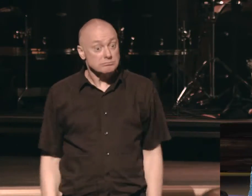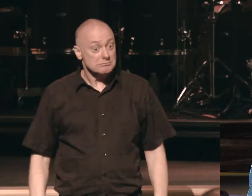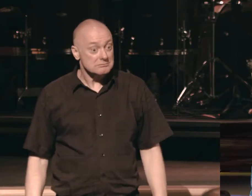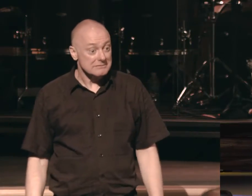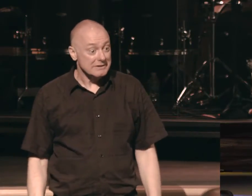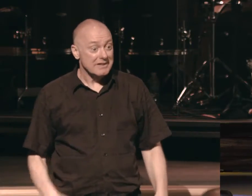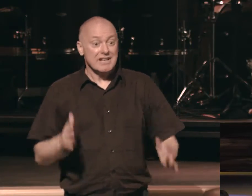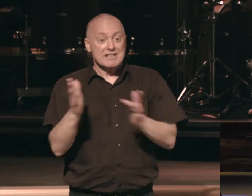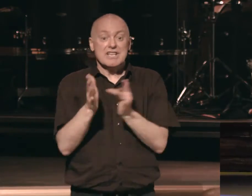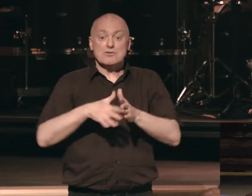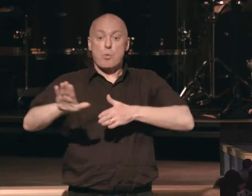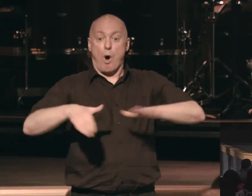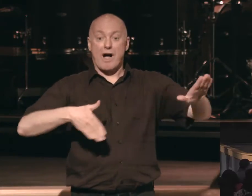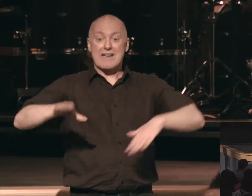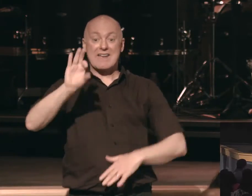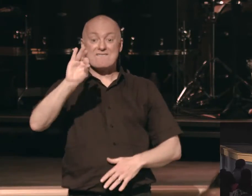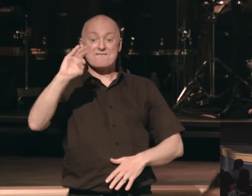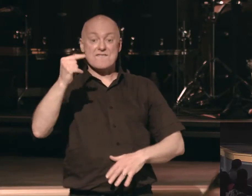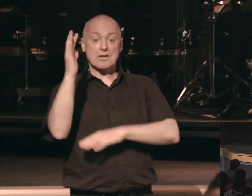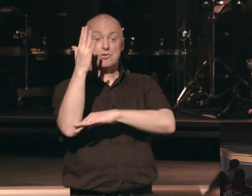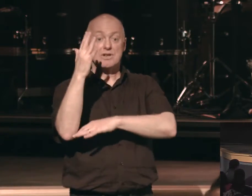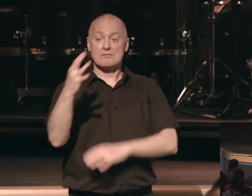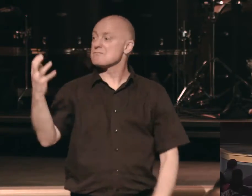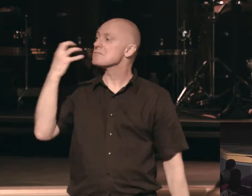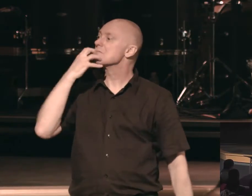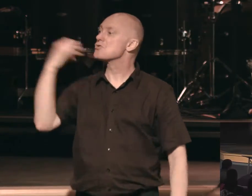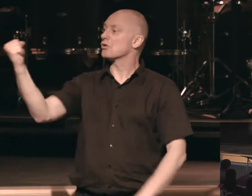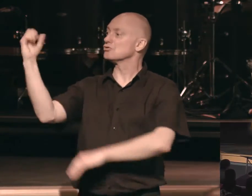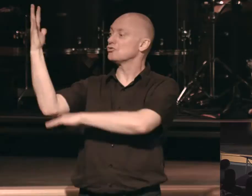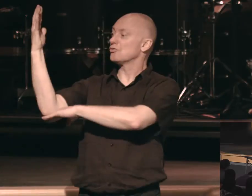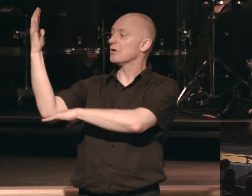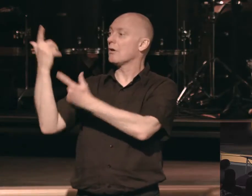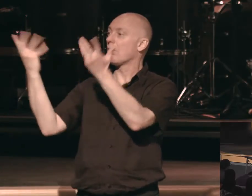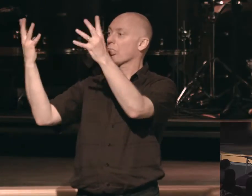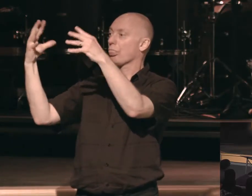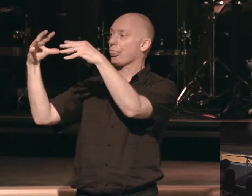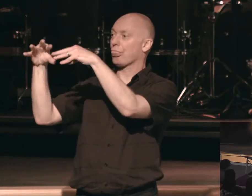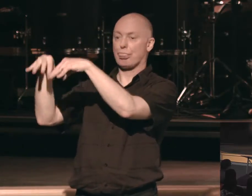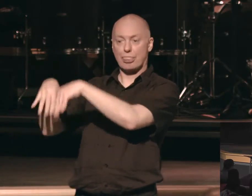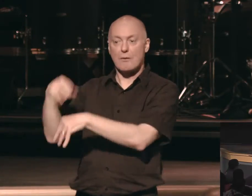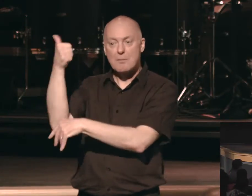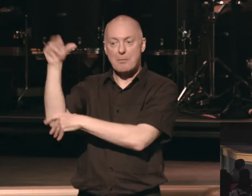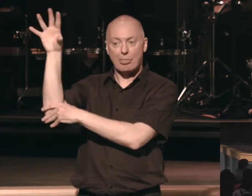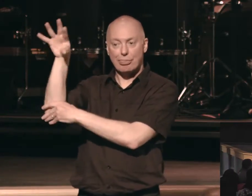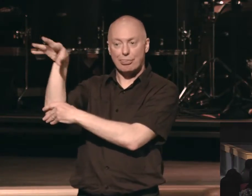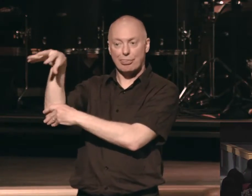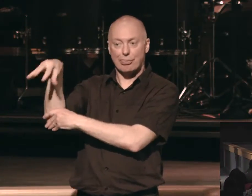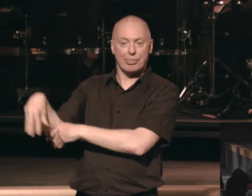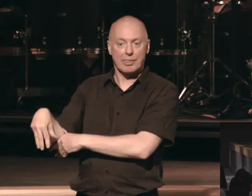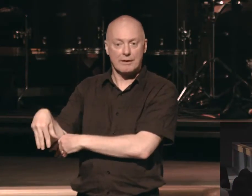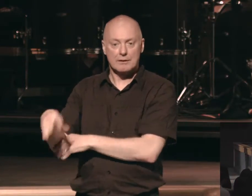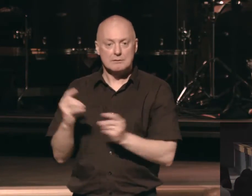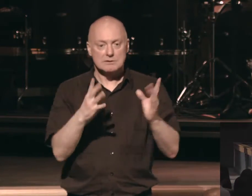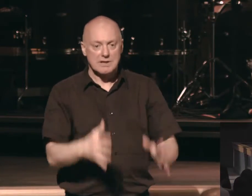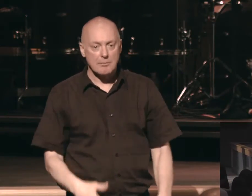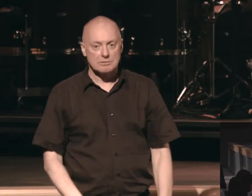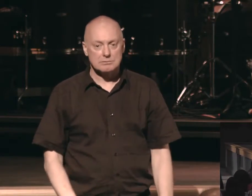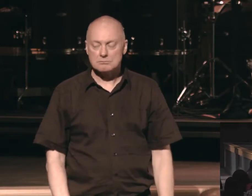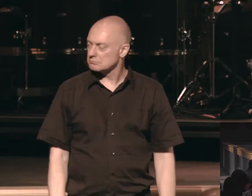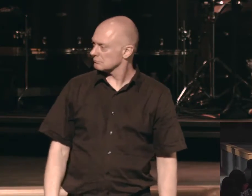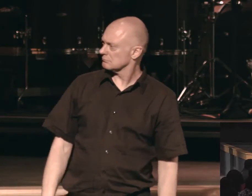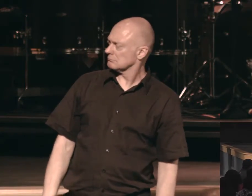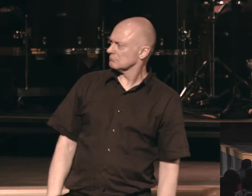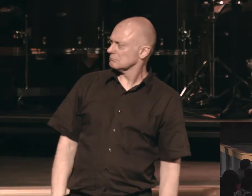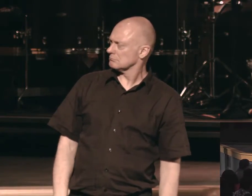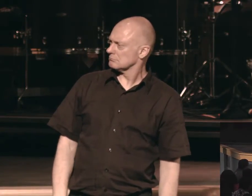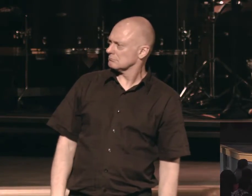walking by the fig tree, and he curses the fig tree, and it withers. And his disciples, the disciples look at it. They're walking behind him. They're